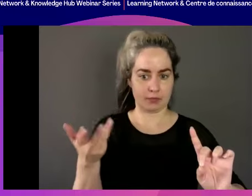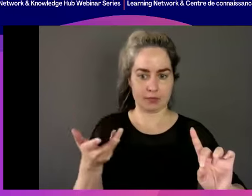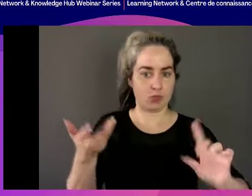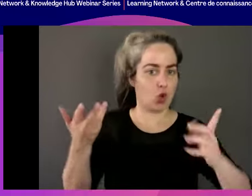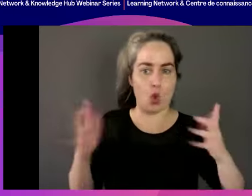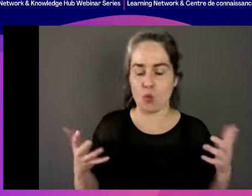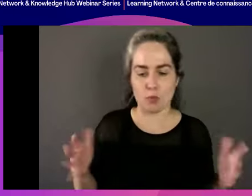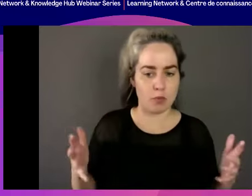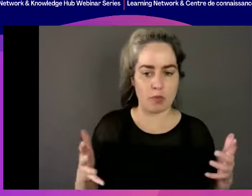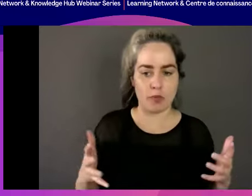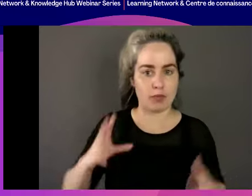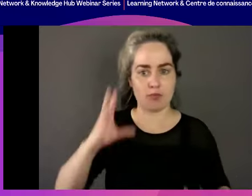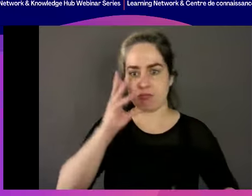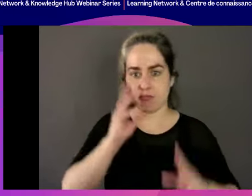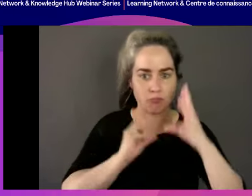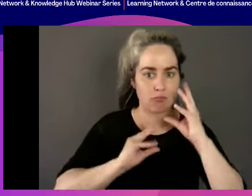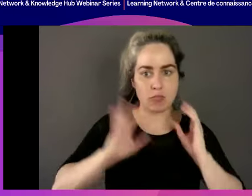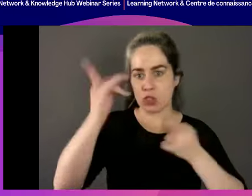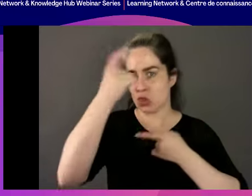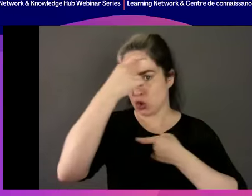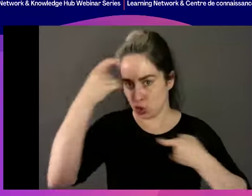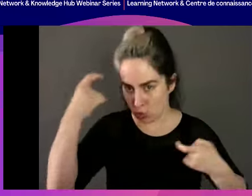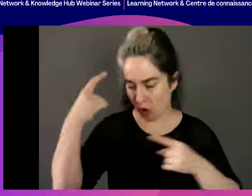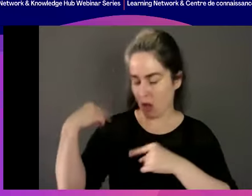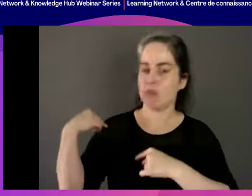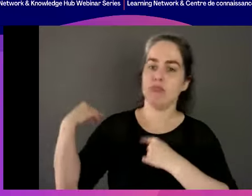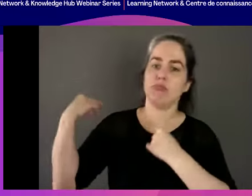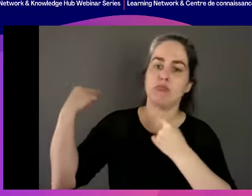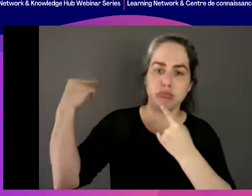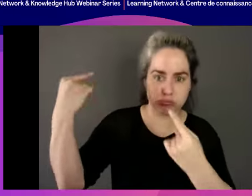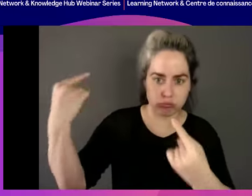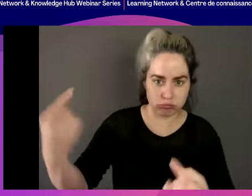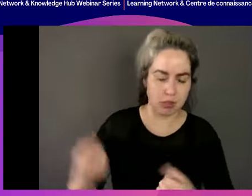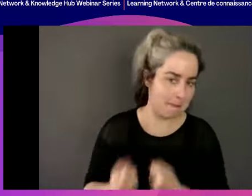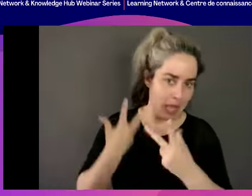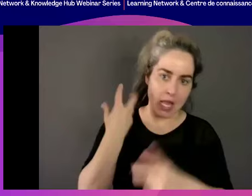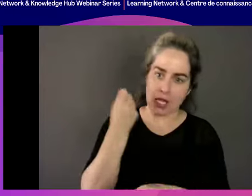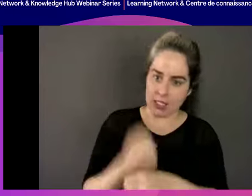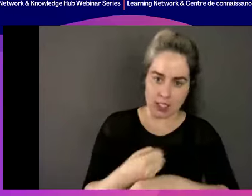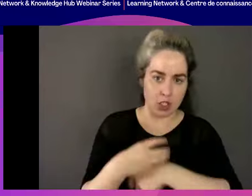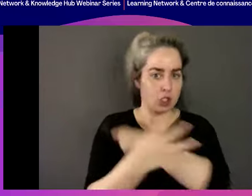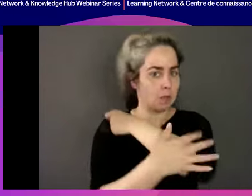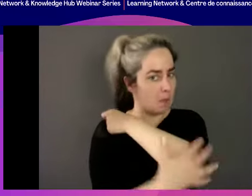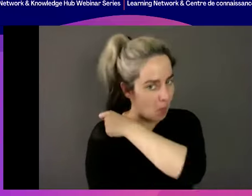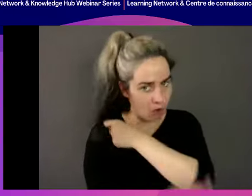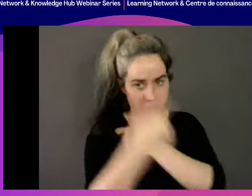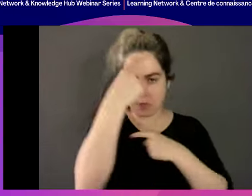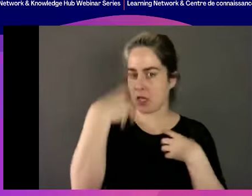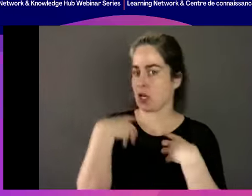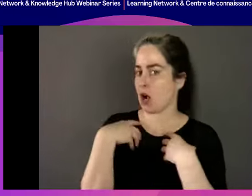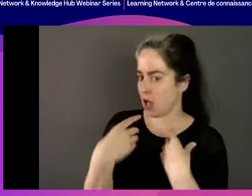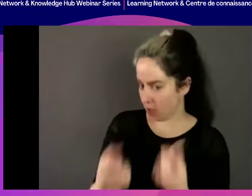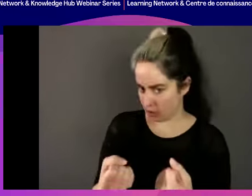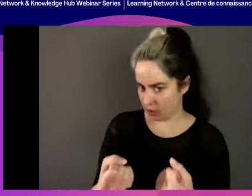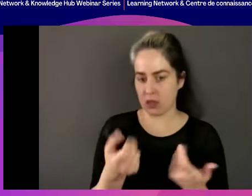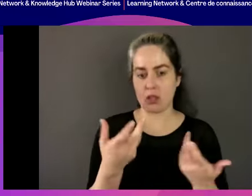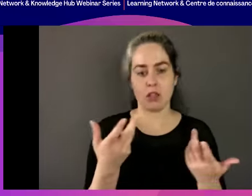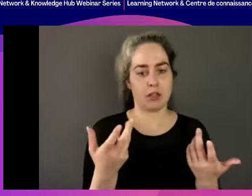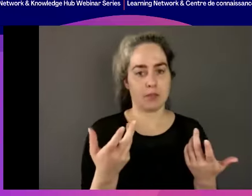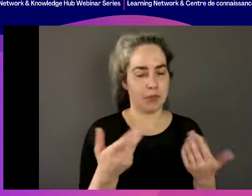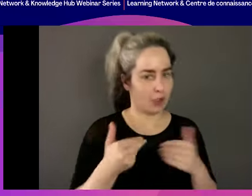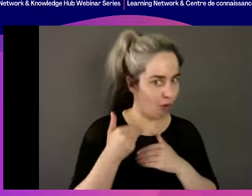already living with the effects of decades of residential schools. So poverty, mental health problems. And like I said, they were